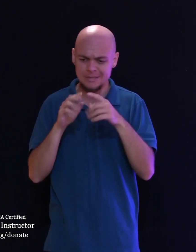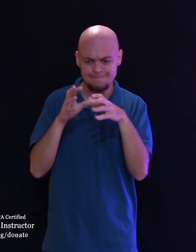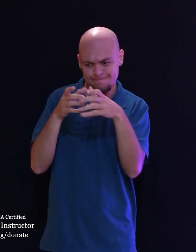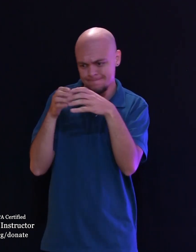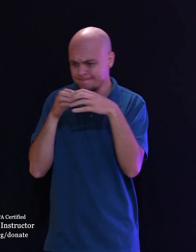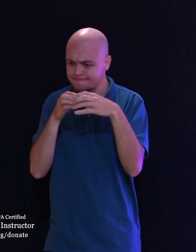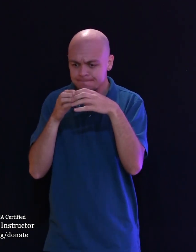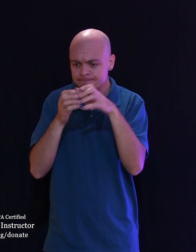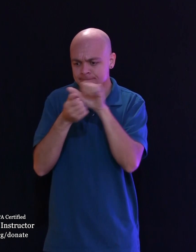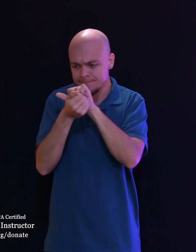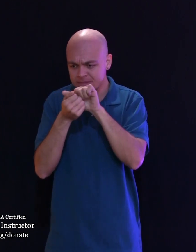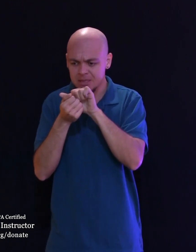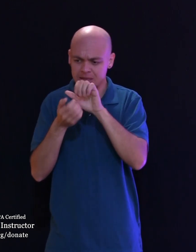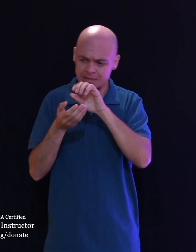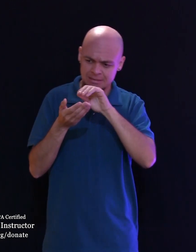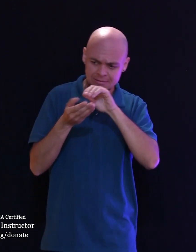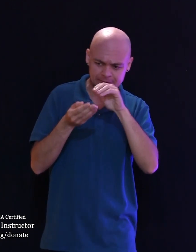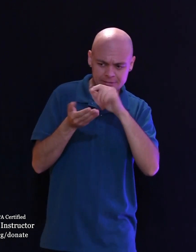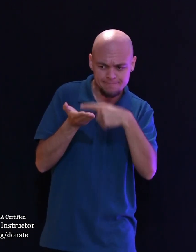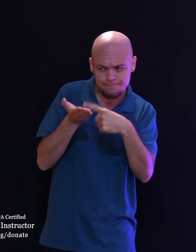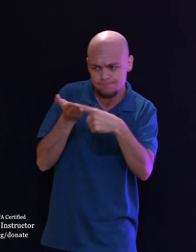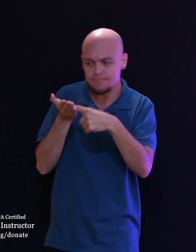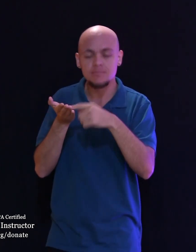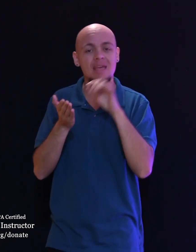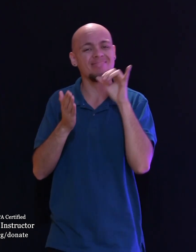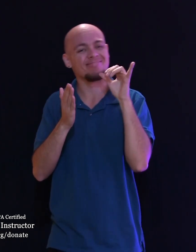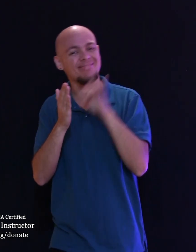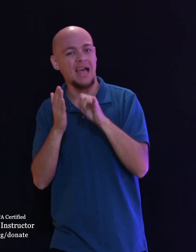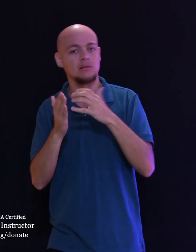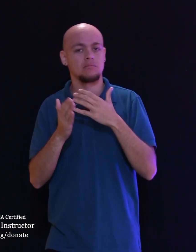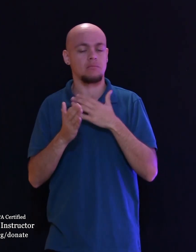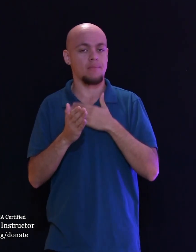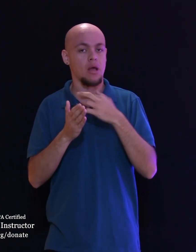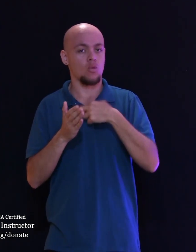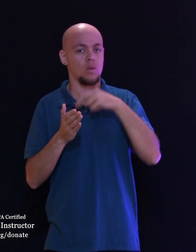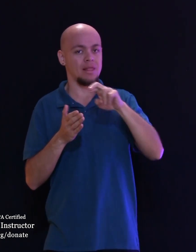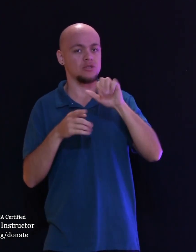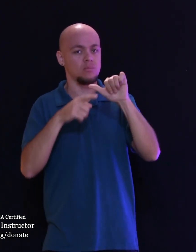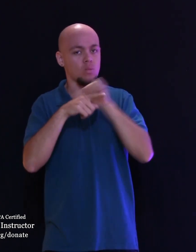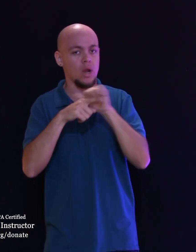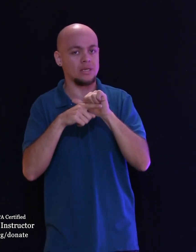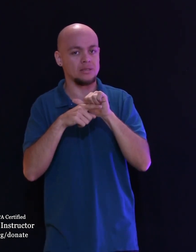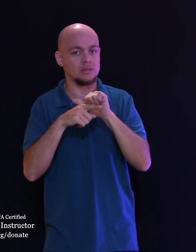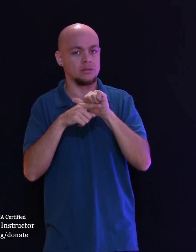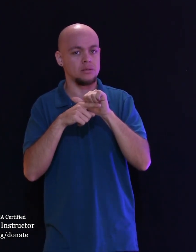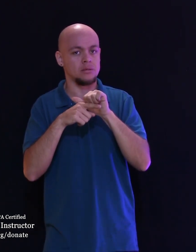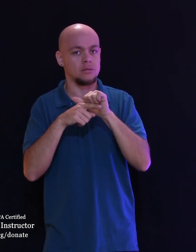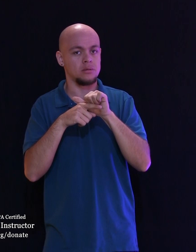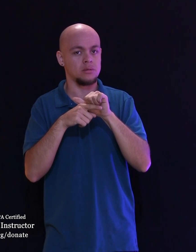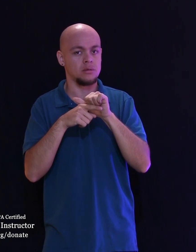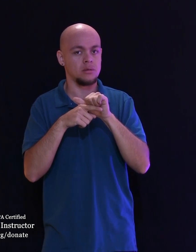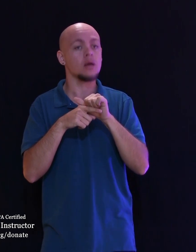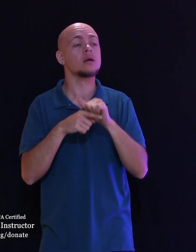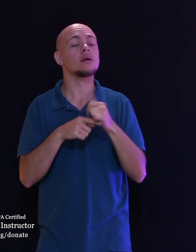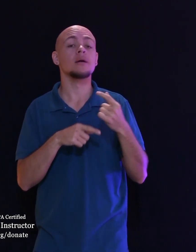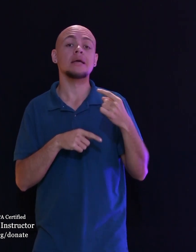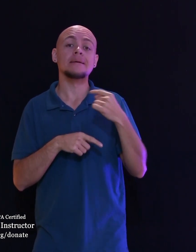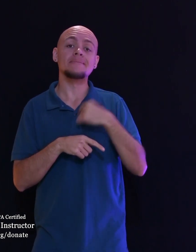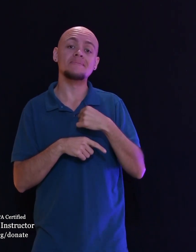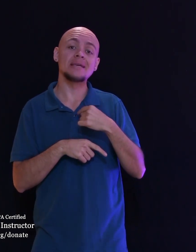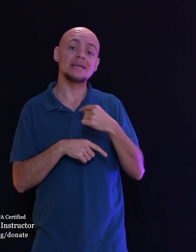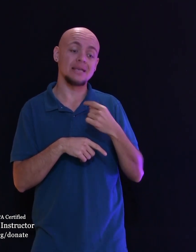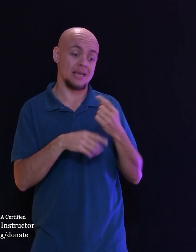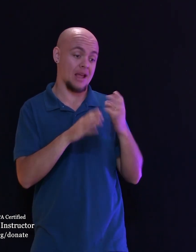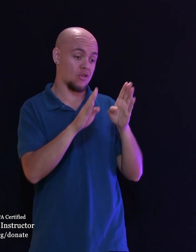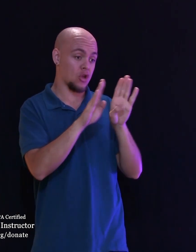Me stopping somebody at the door and saying, you can't come in here because you're black, is not a